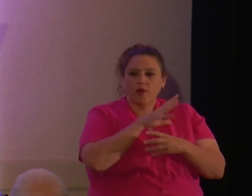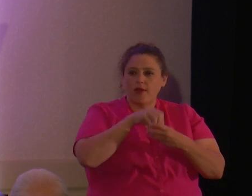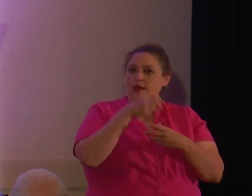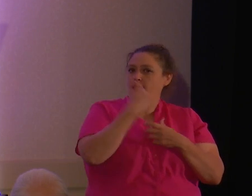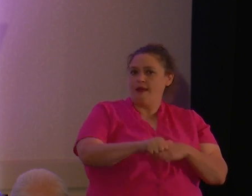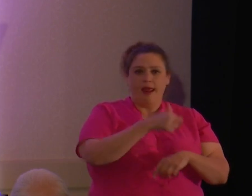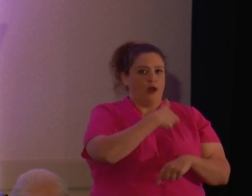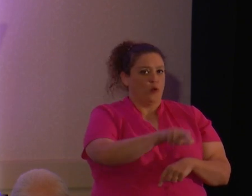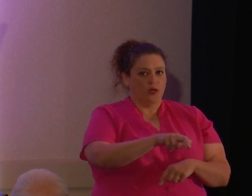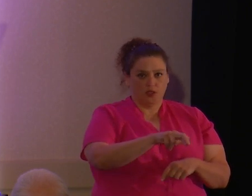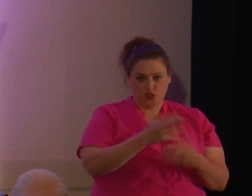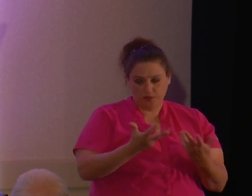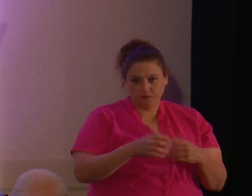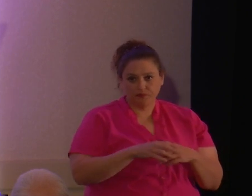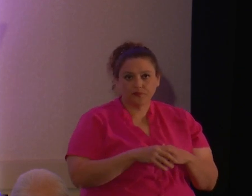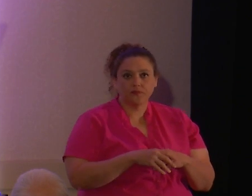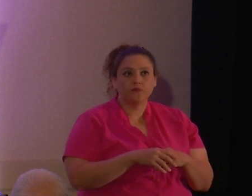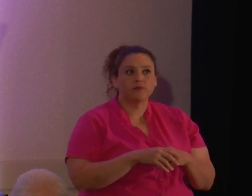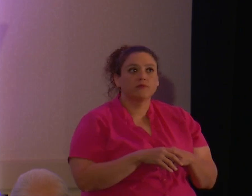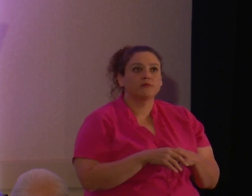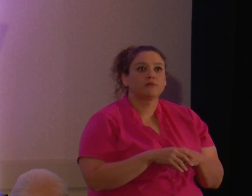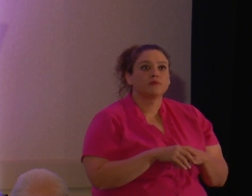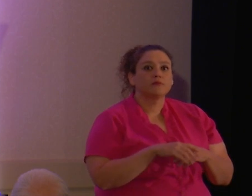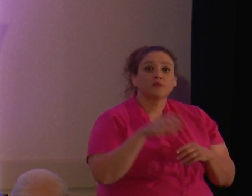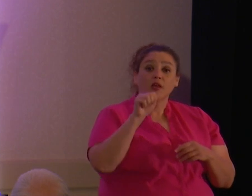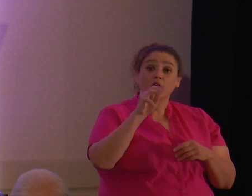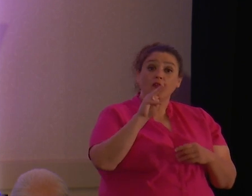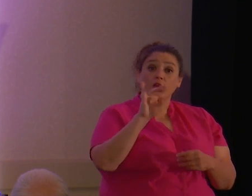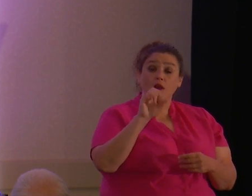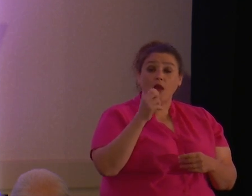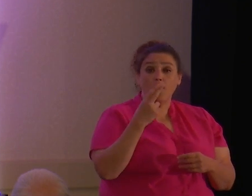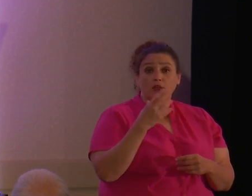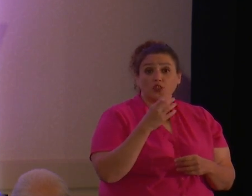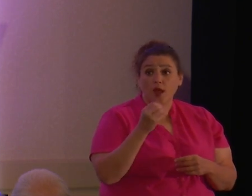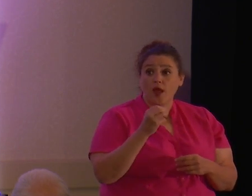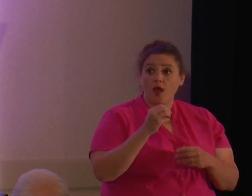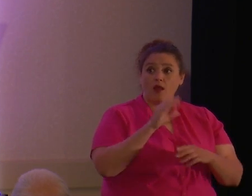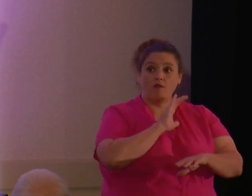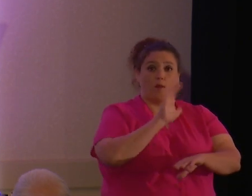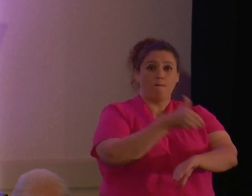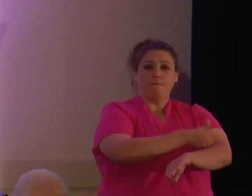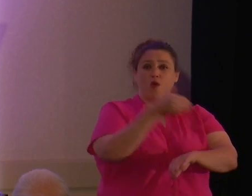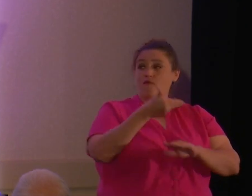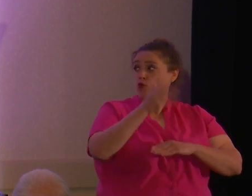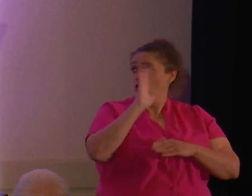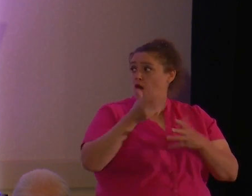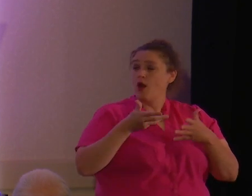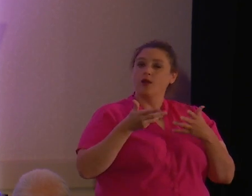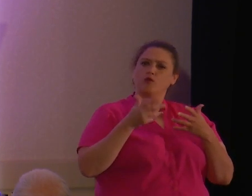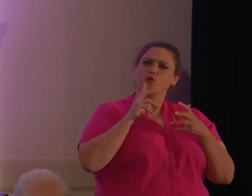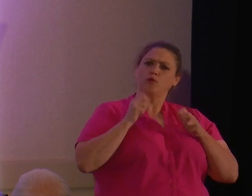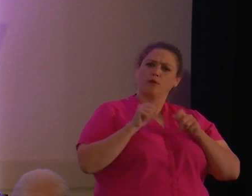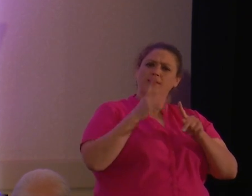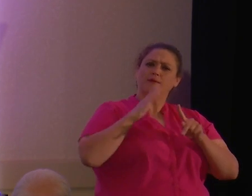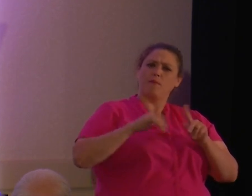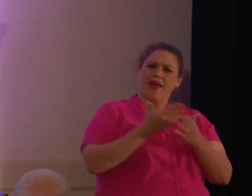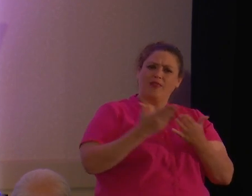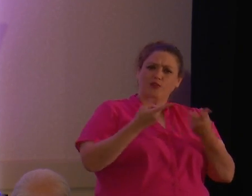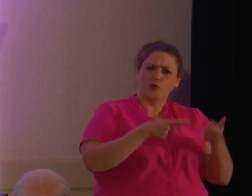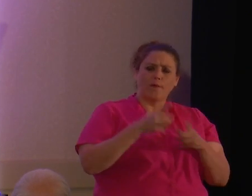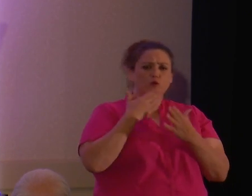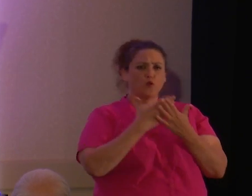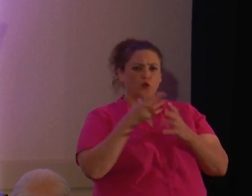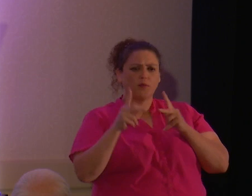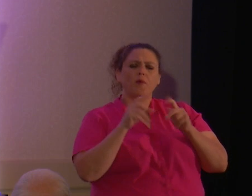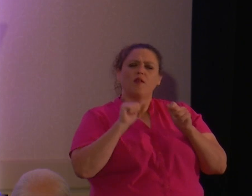know, the omniscient, all-powerful God who lets bad things happen to good people. You know, this is basic stuff and we can point it out, and there are